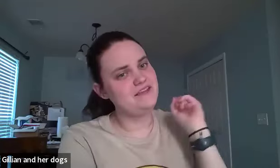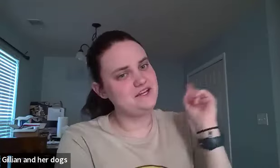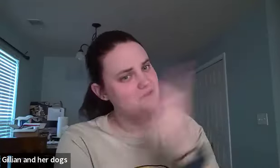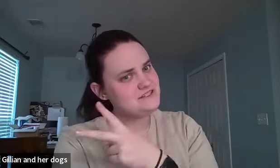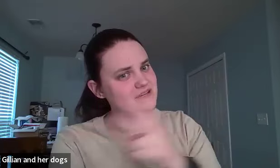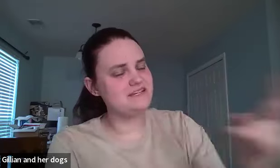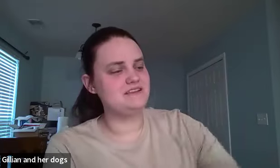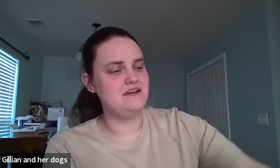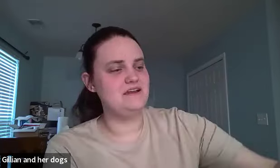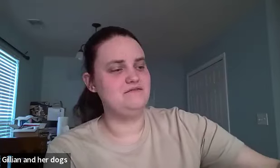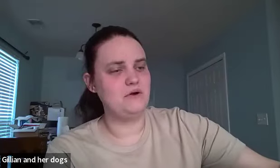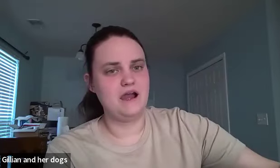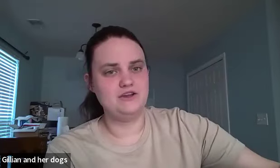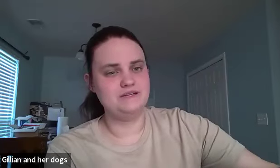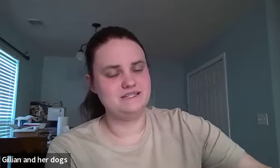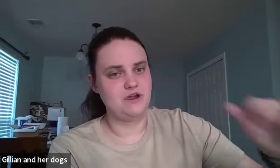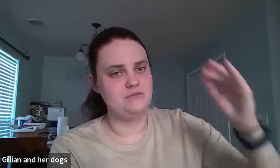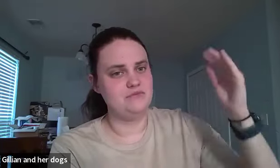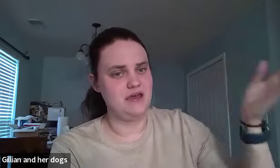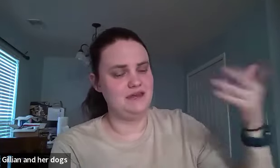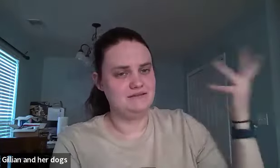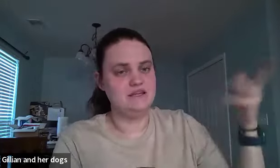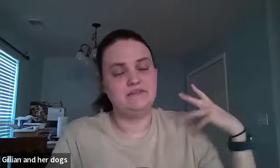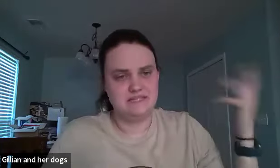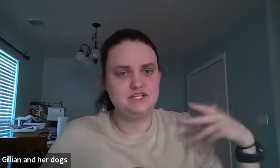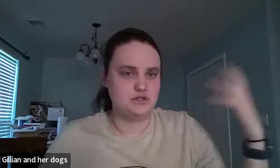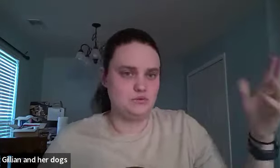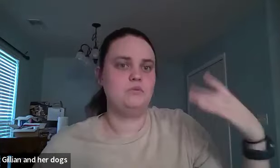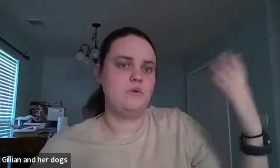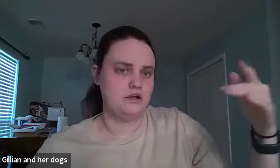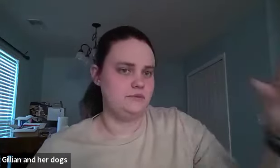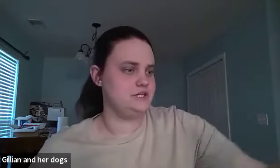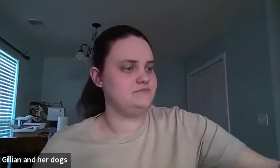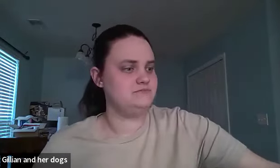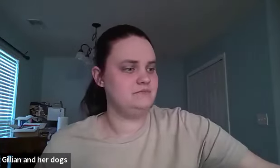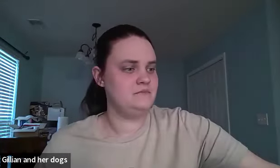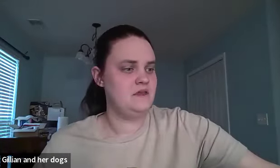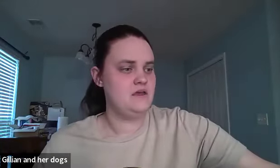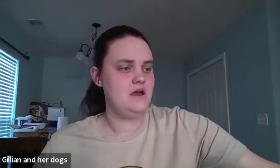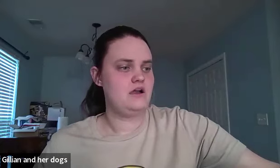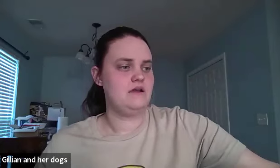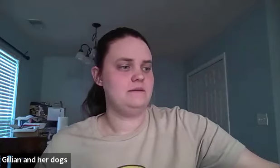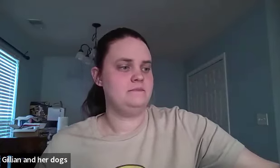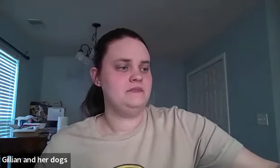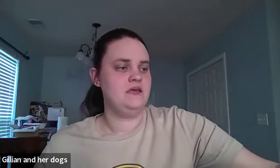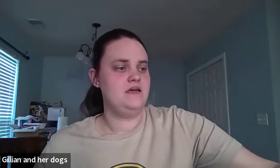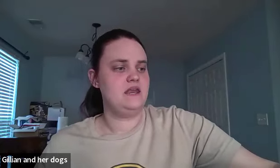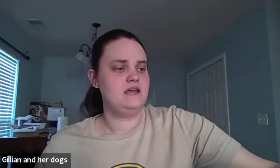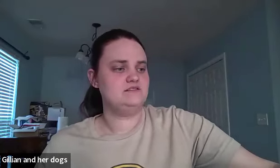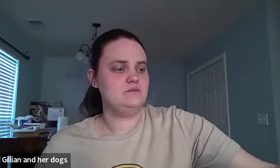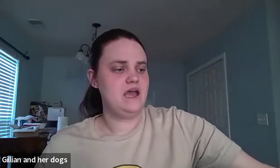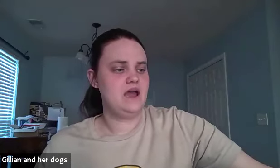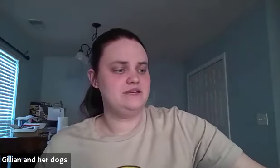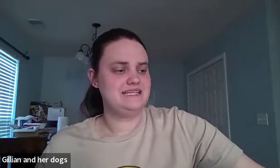then you also get a sign for how you would describe that, like the teacher occupation. All right. The next one we have